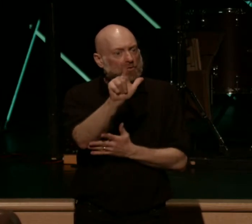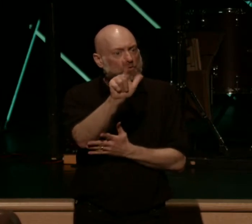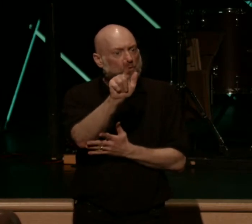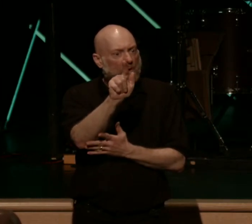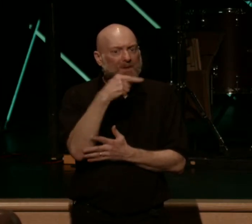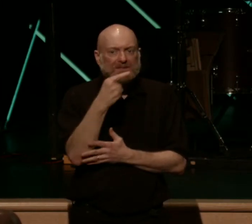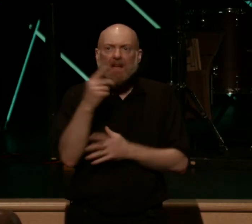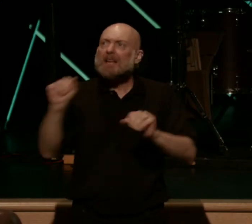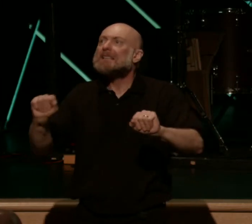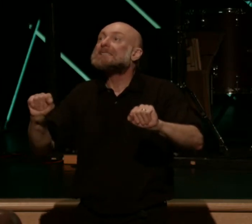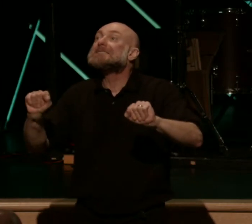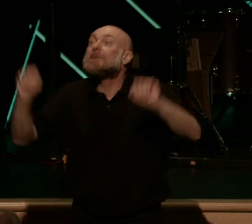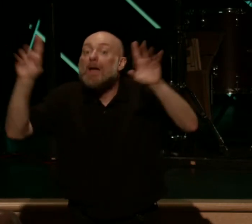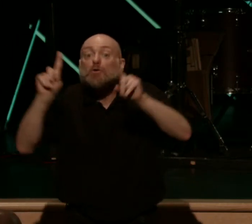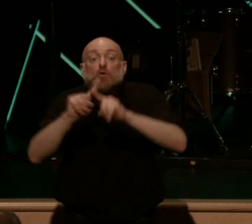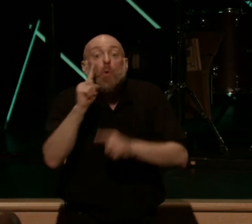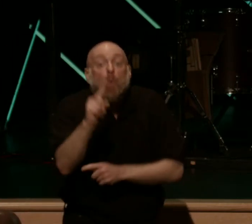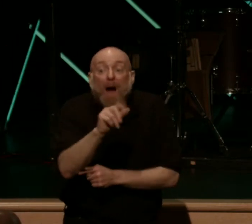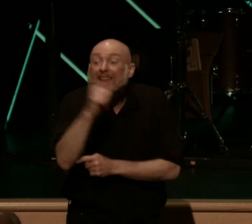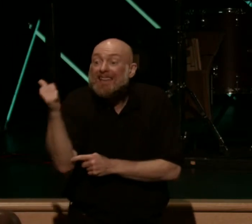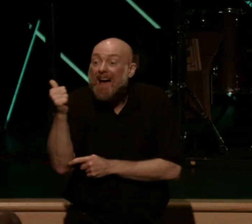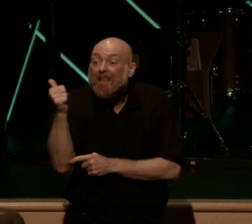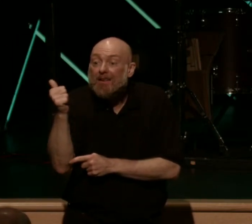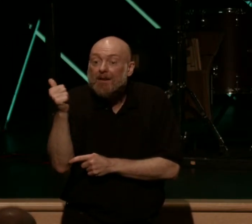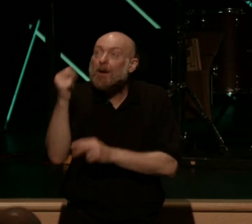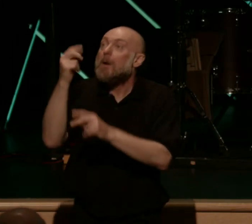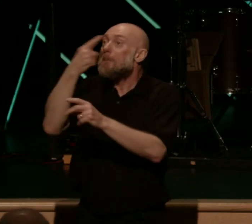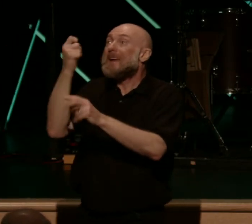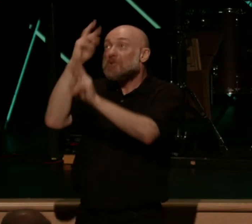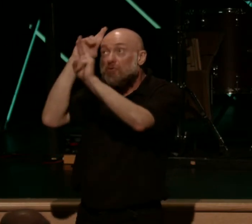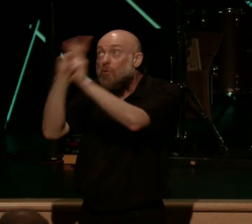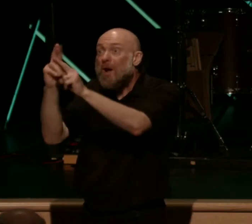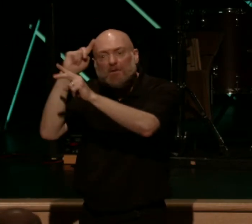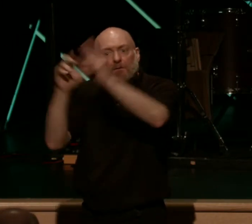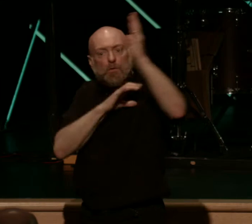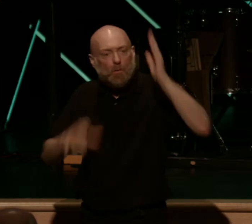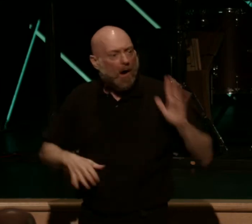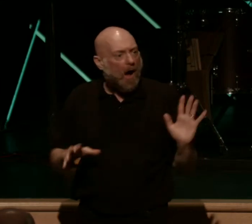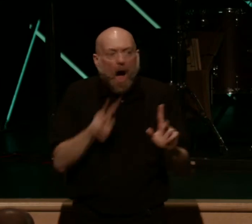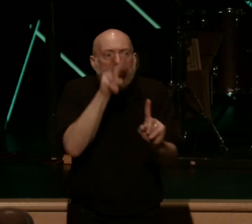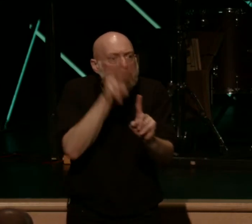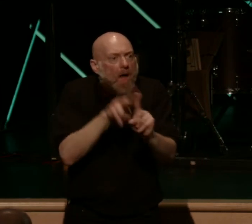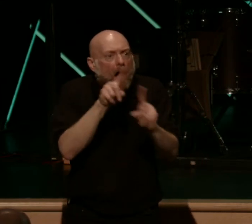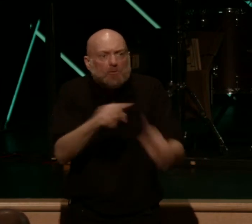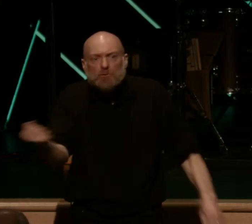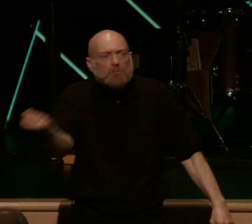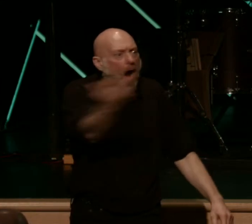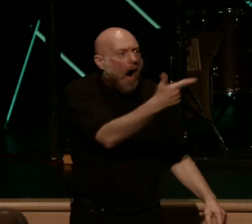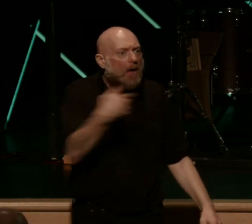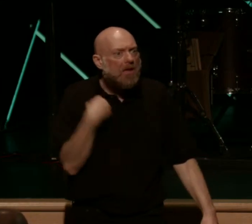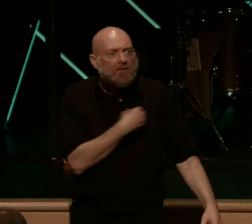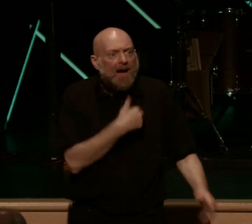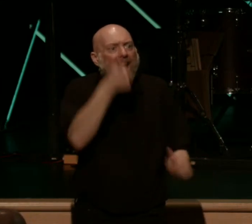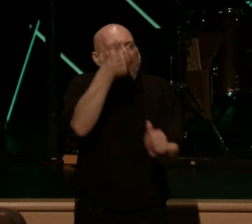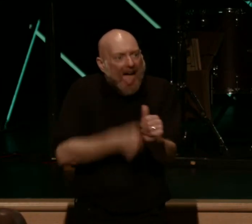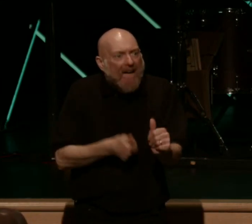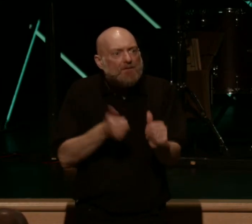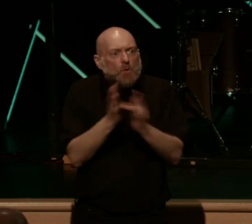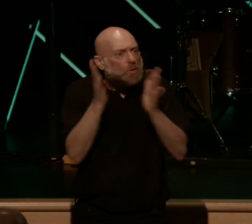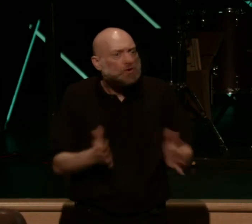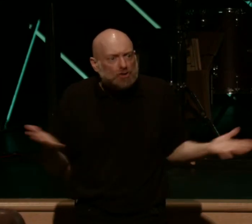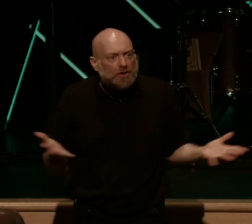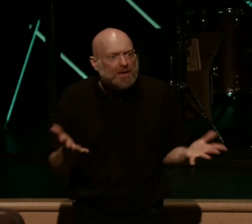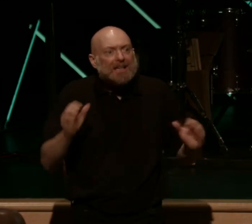again says, submit to one another out of reverence for Christ. That applies to all of us, to every single